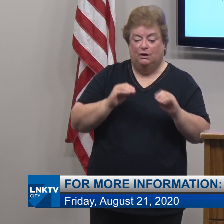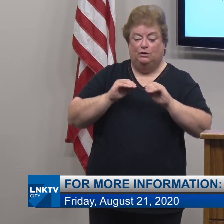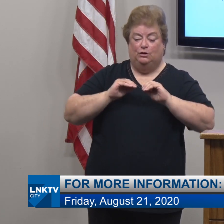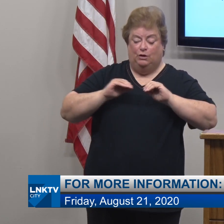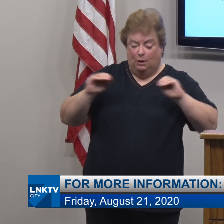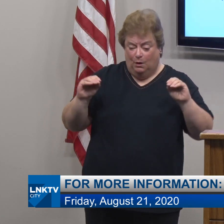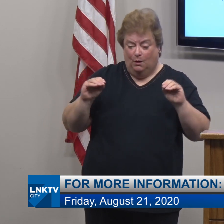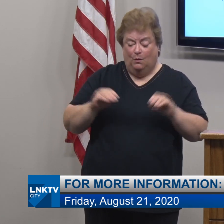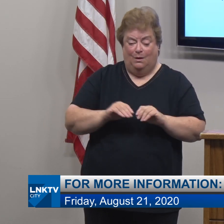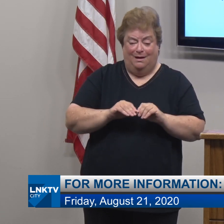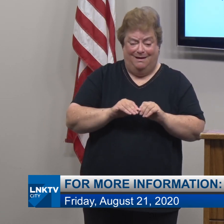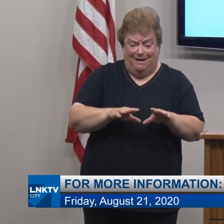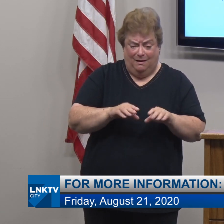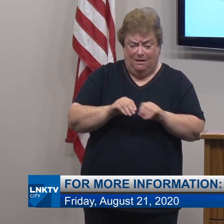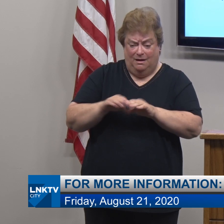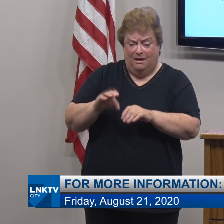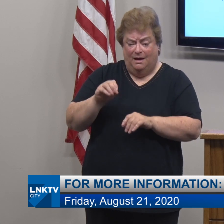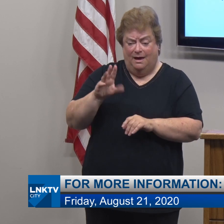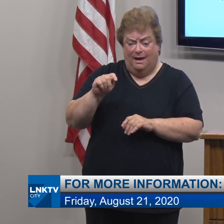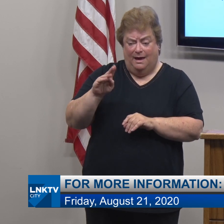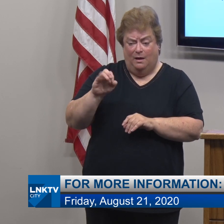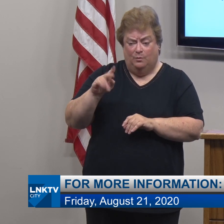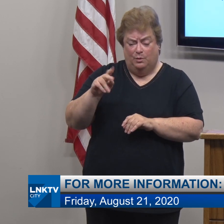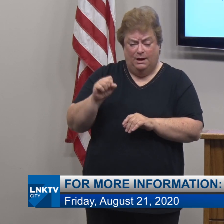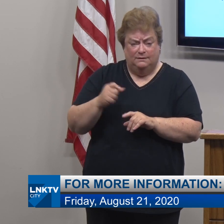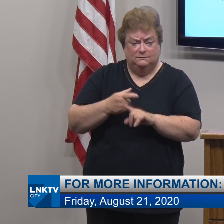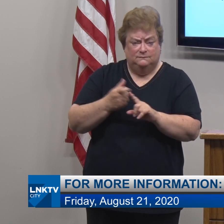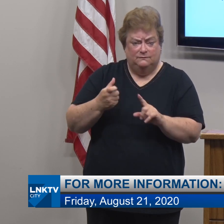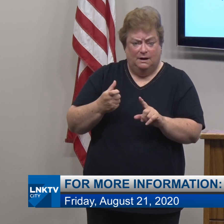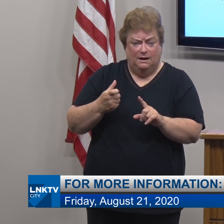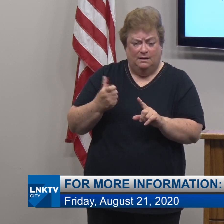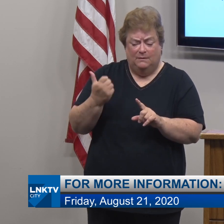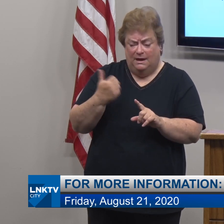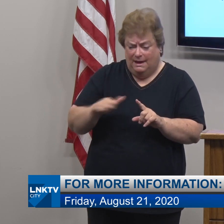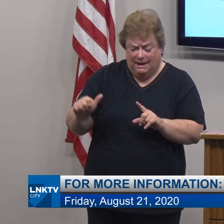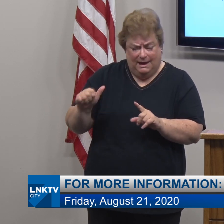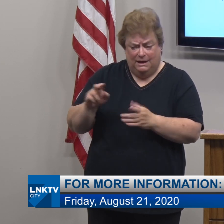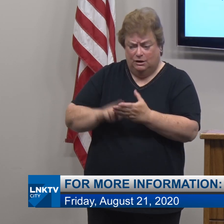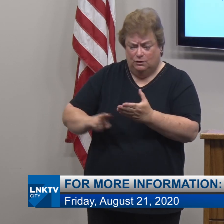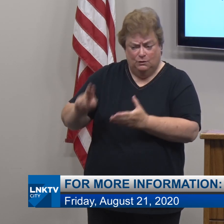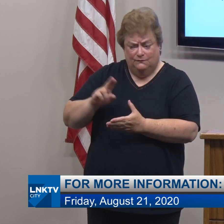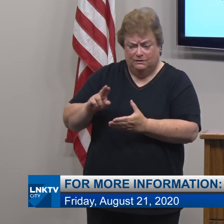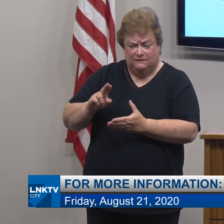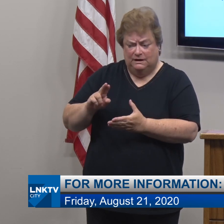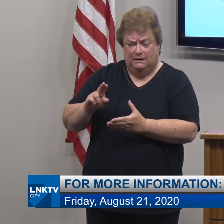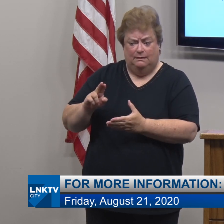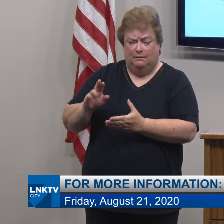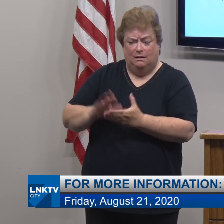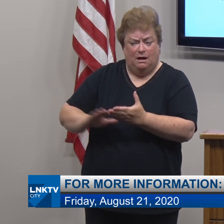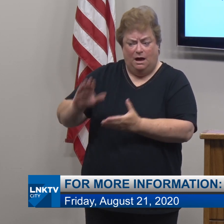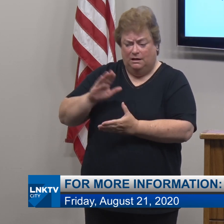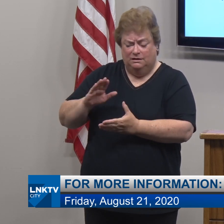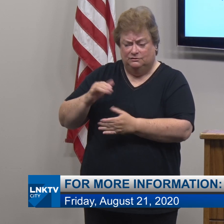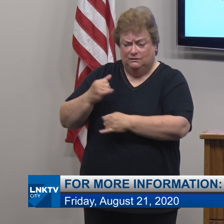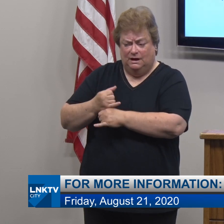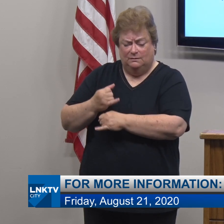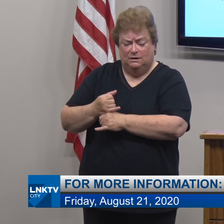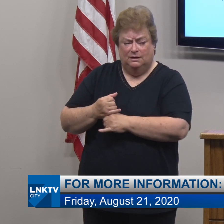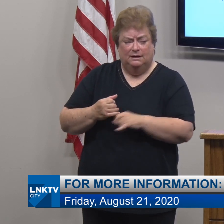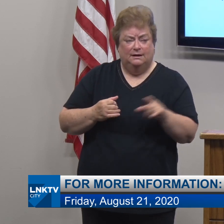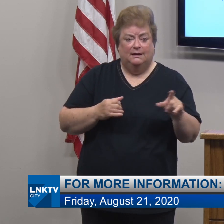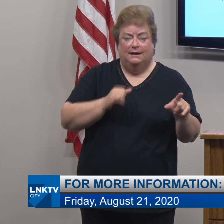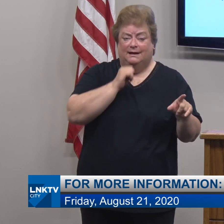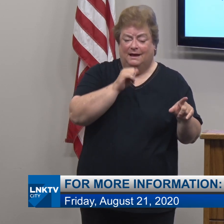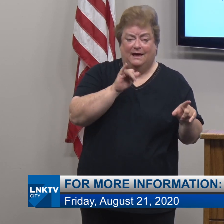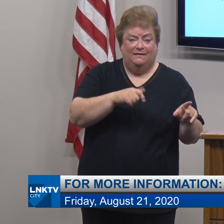outbreaks thus far on any of the university or college campuses? Not that we're aware of